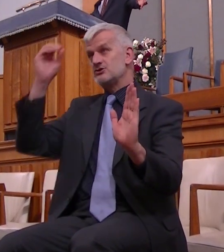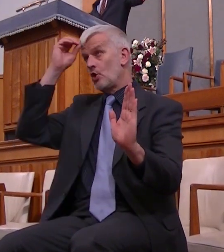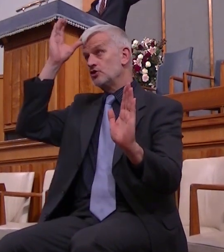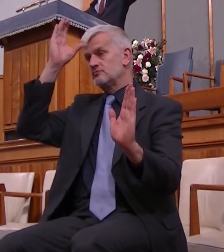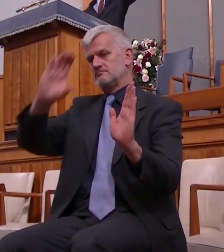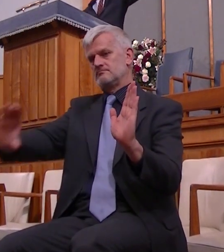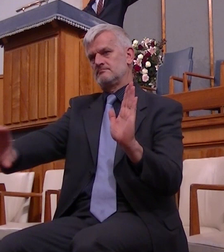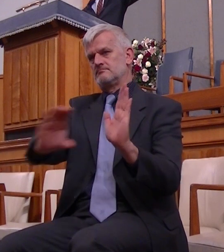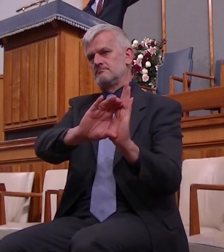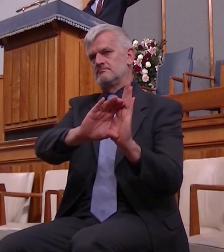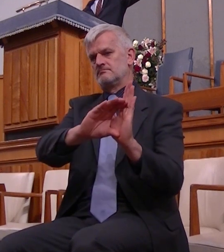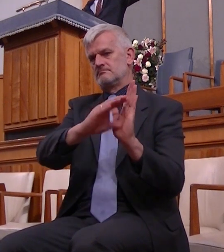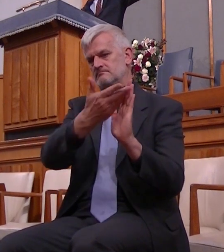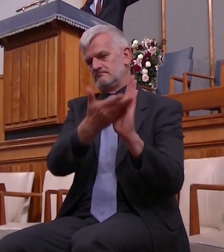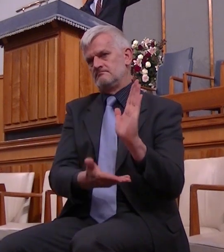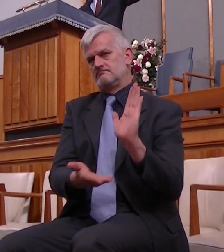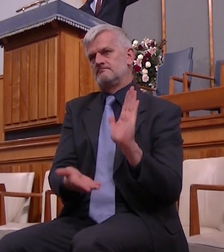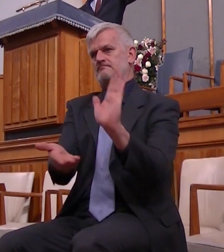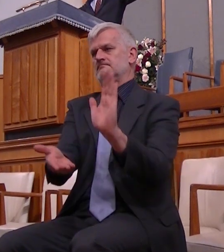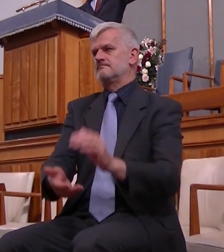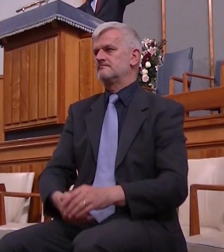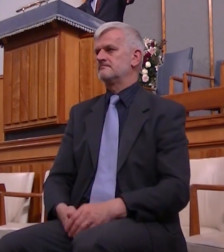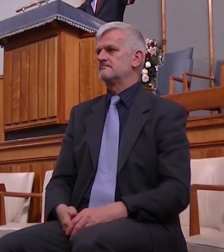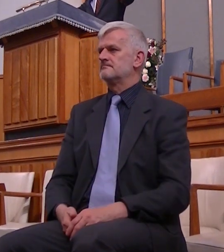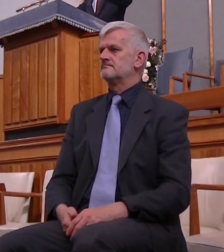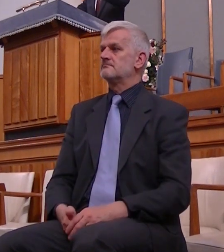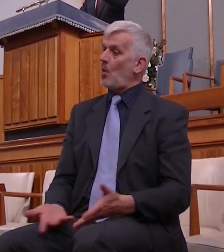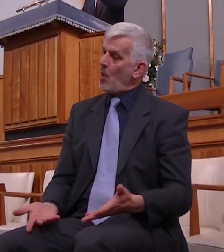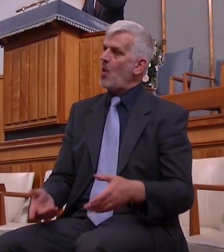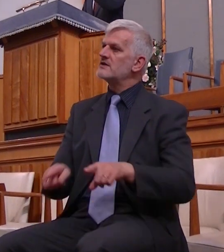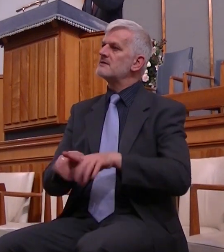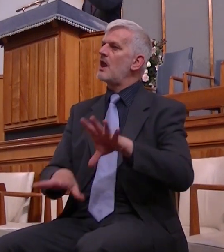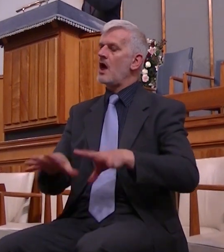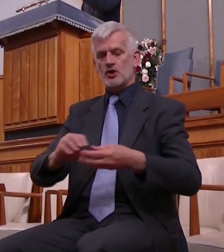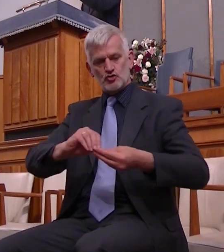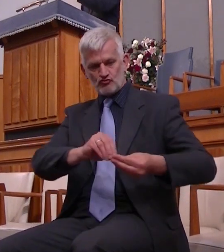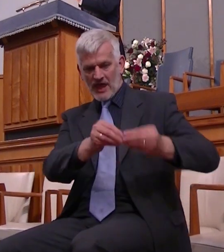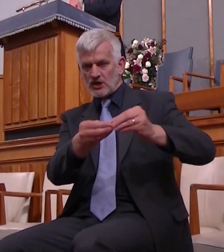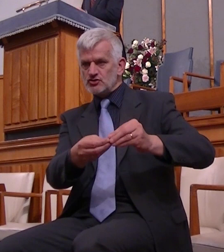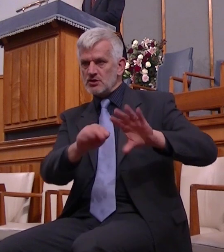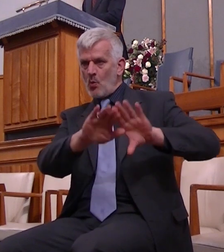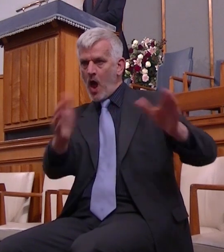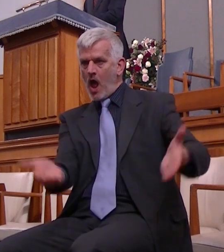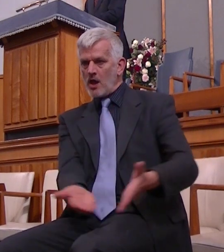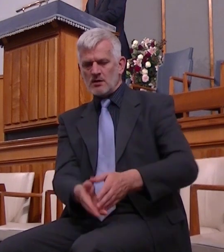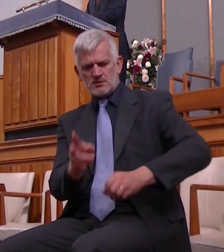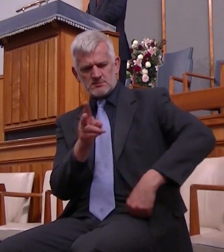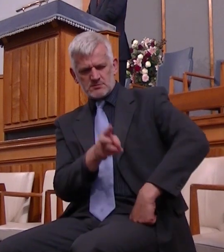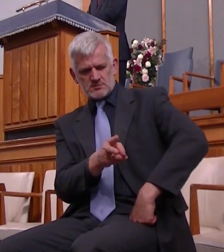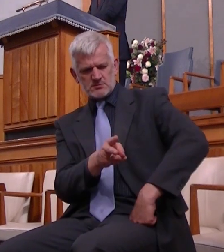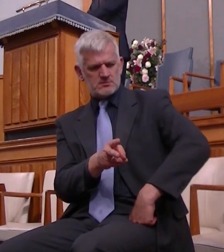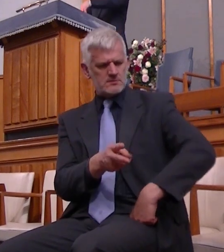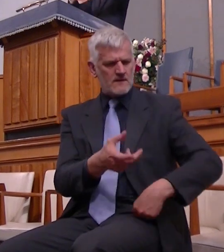Creation, among other things, is a kind of record of just some small part of the knowledge of